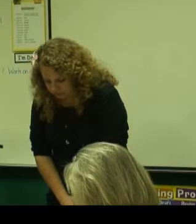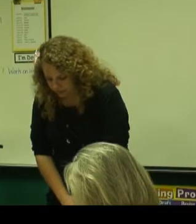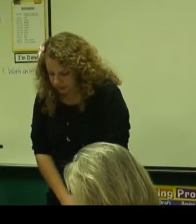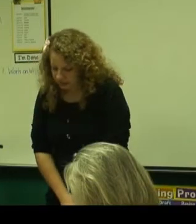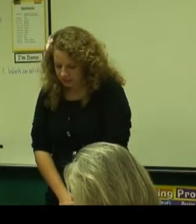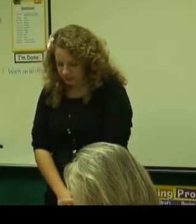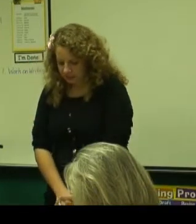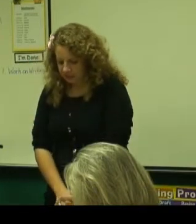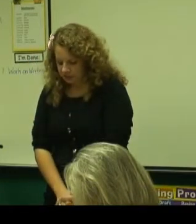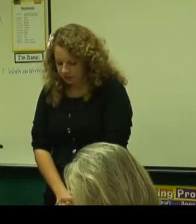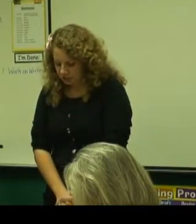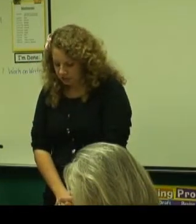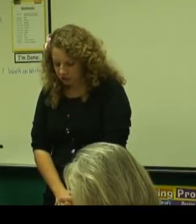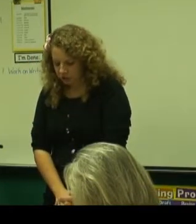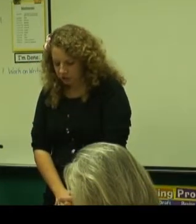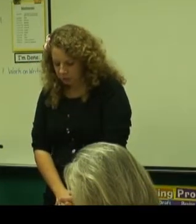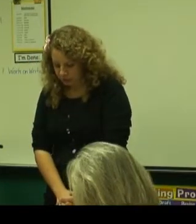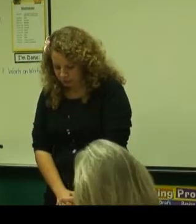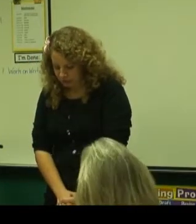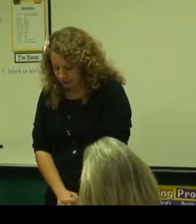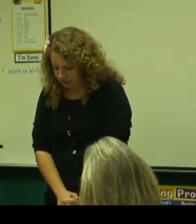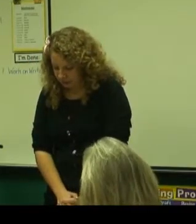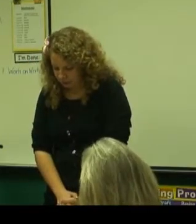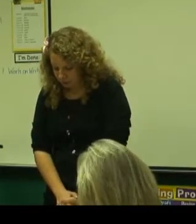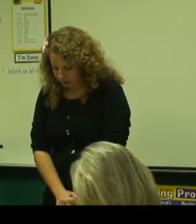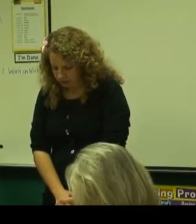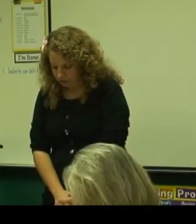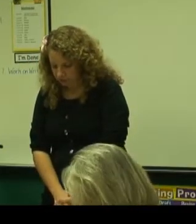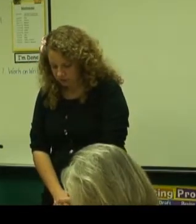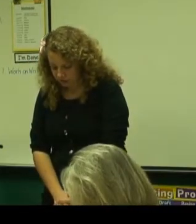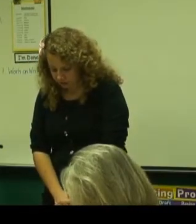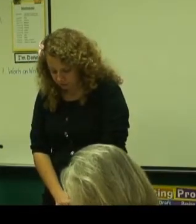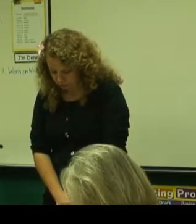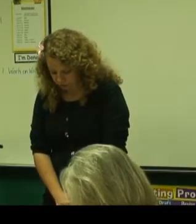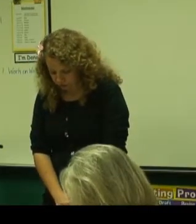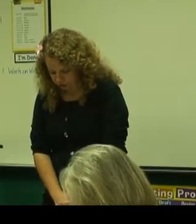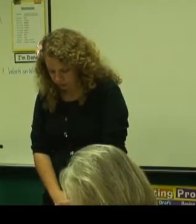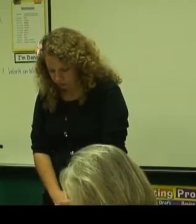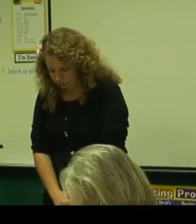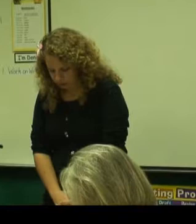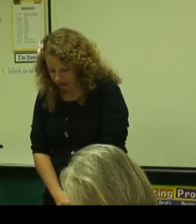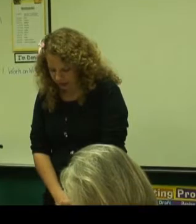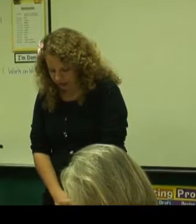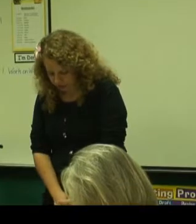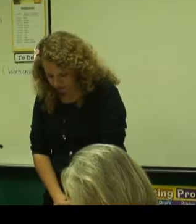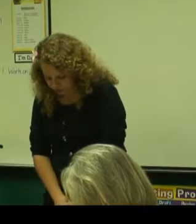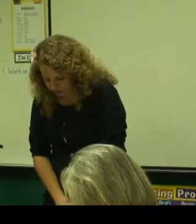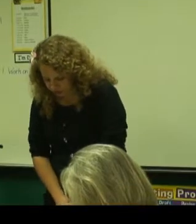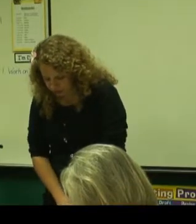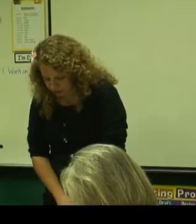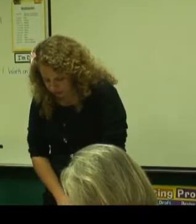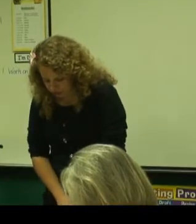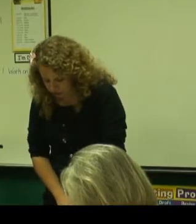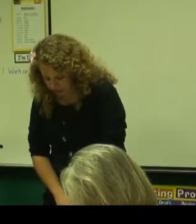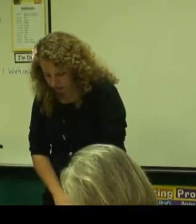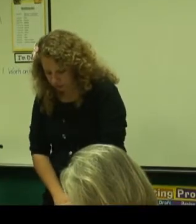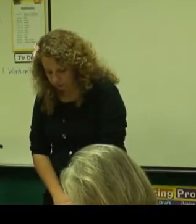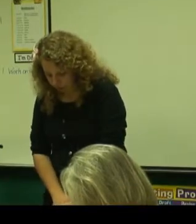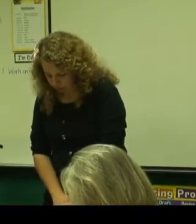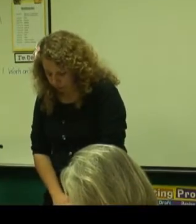Okay, then it says there's an additional appropriate negative response to yes/no questions with the predicate adjective, such as no,